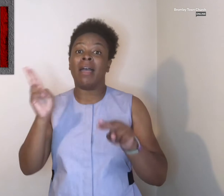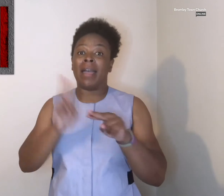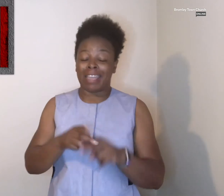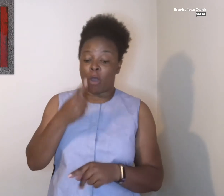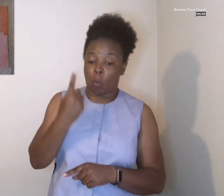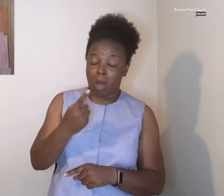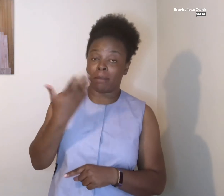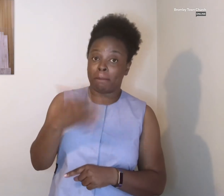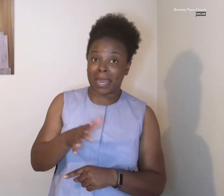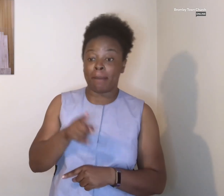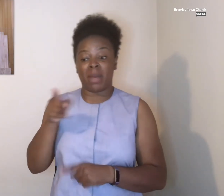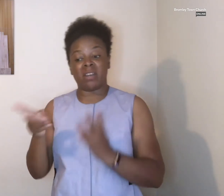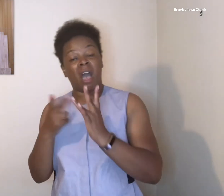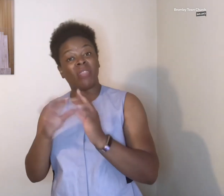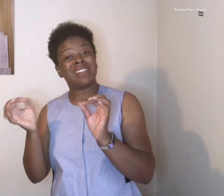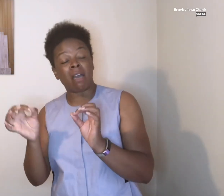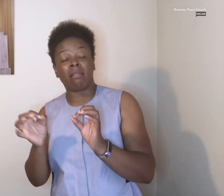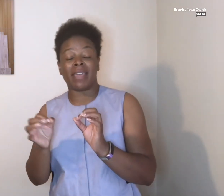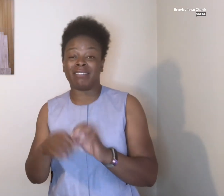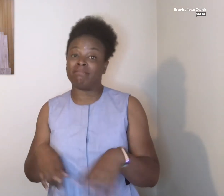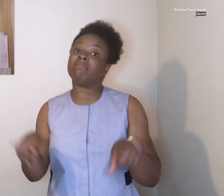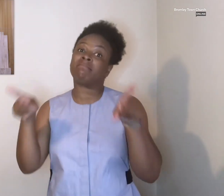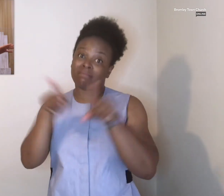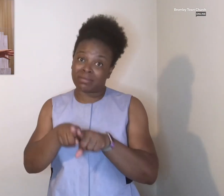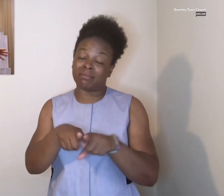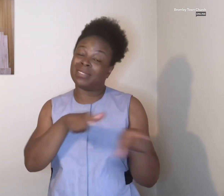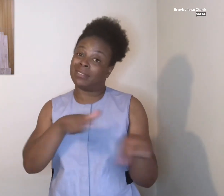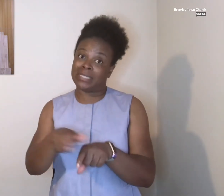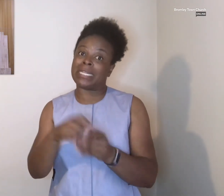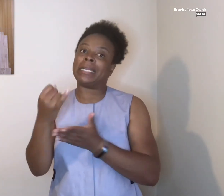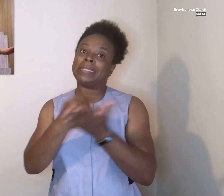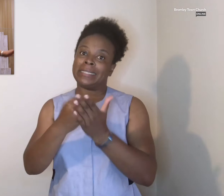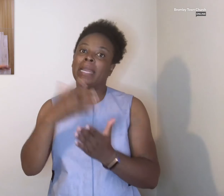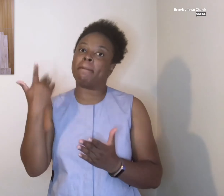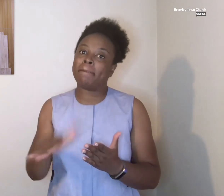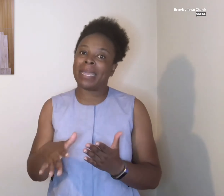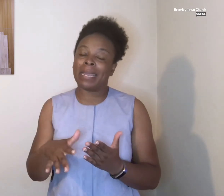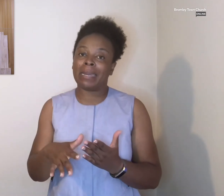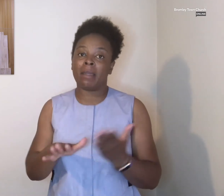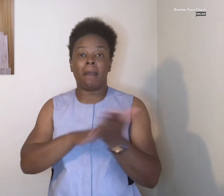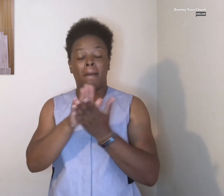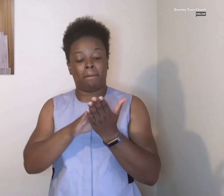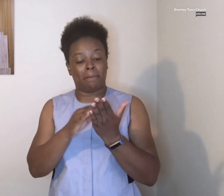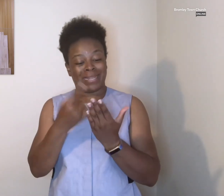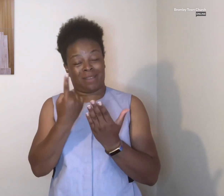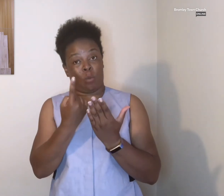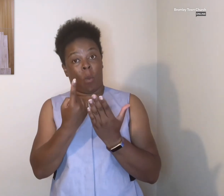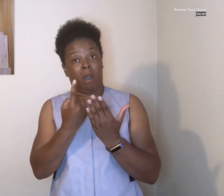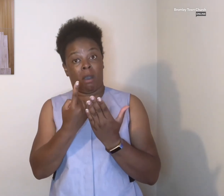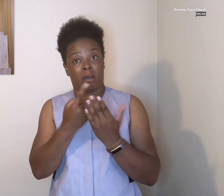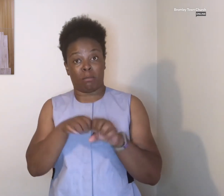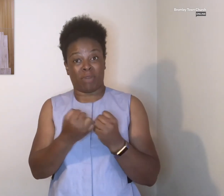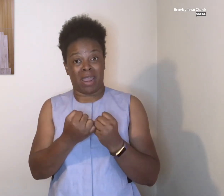broken the law. We can sin at just one point and we're guilty as if we had sinned in many different points. The fact is,